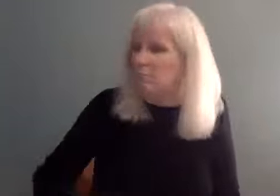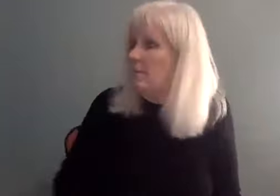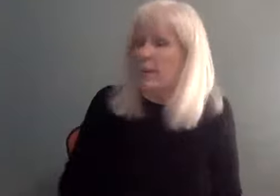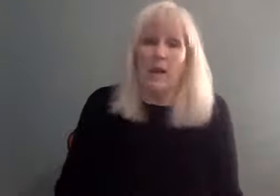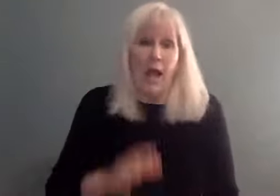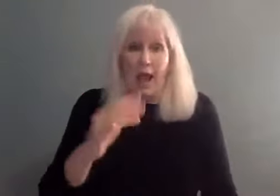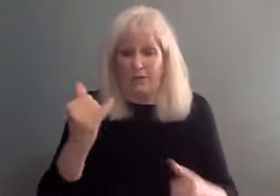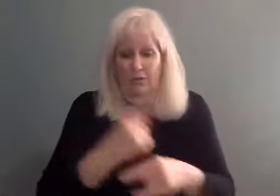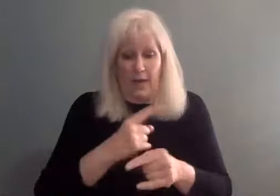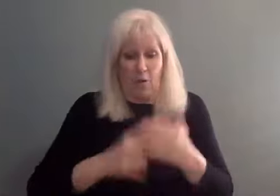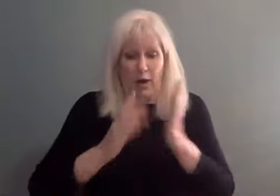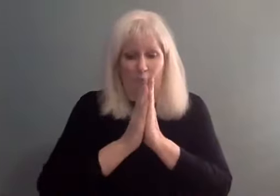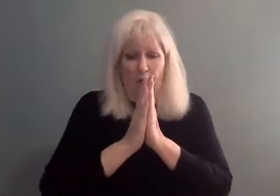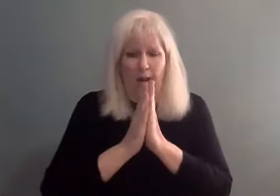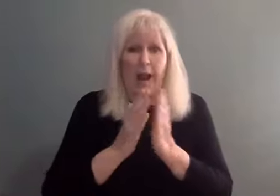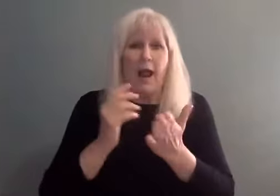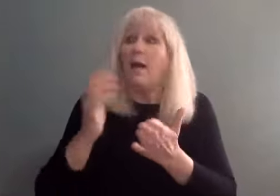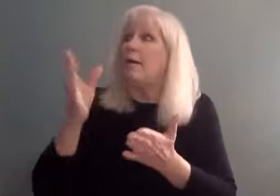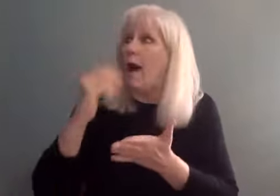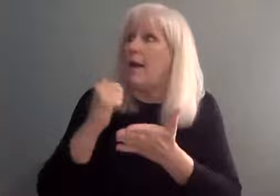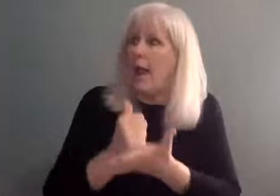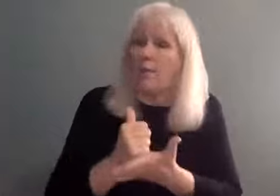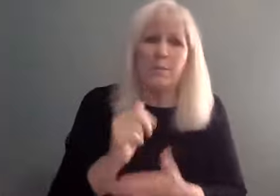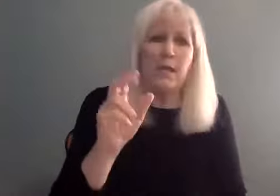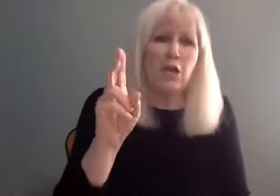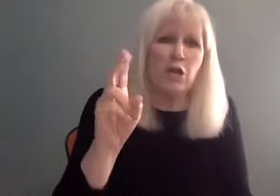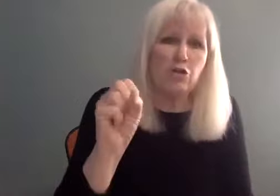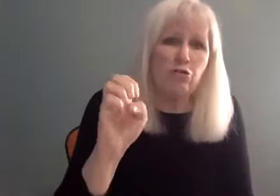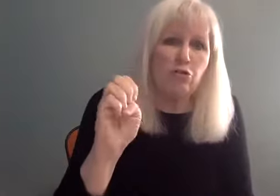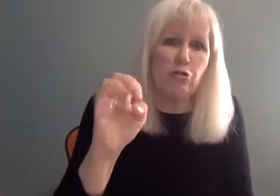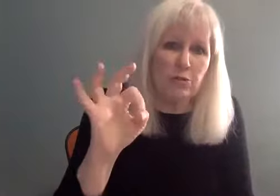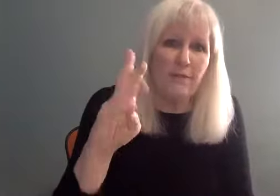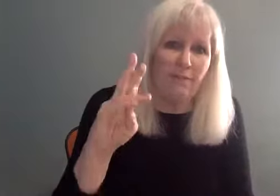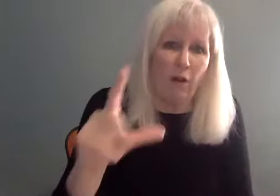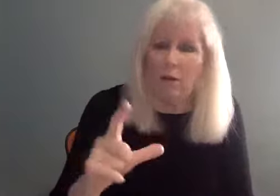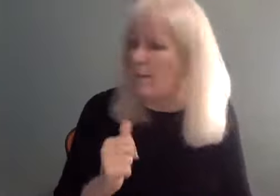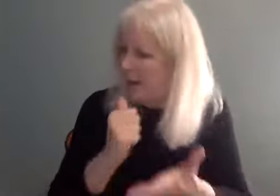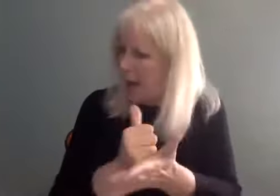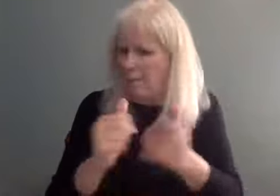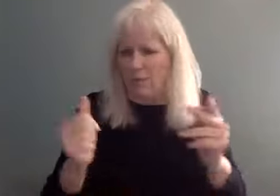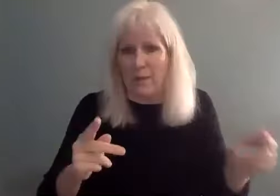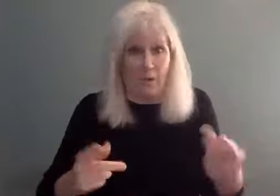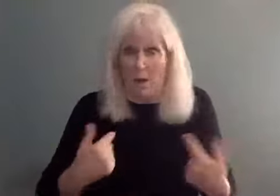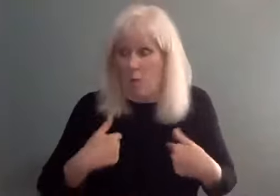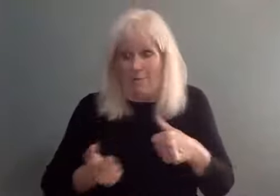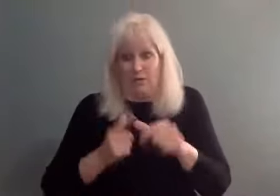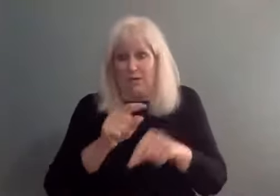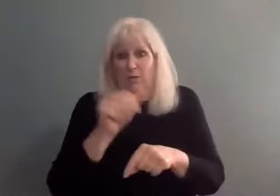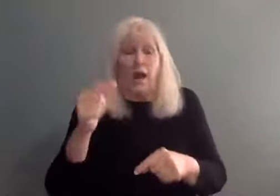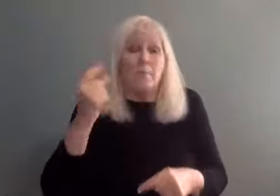really wanted to be, was one of God's kids helping other God's kids. And I didn't find that until I came to Alcoholics Anonymous. But I did grow up in Iowa, and I grew